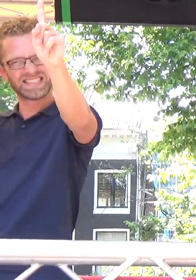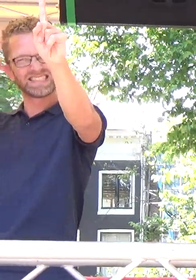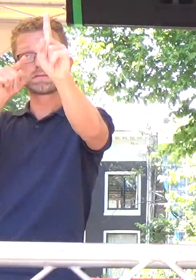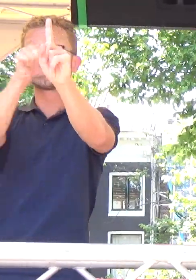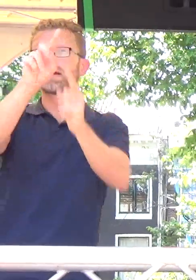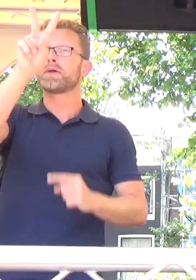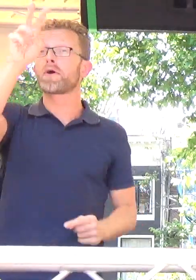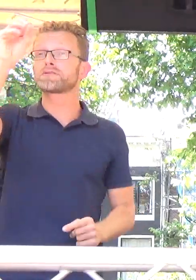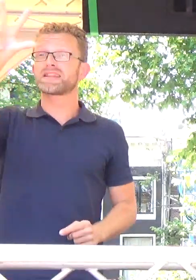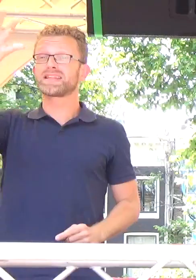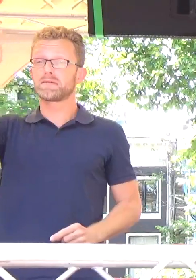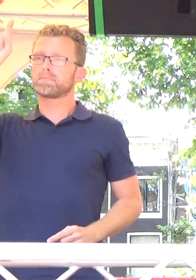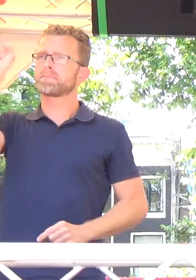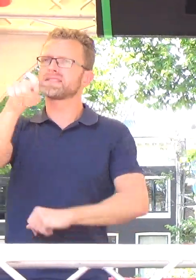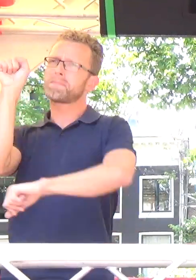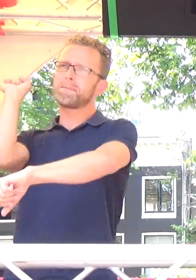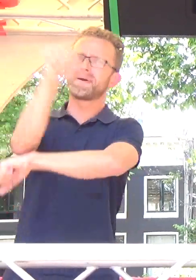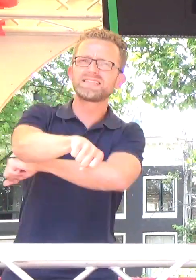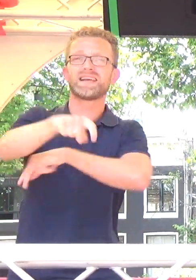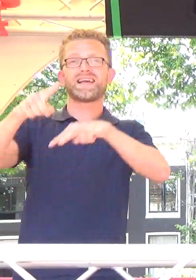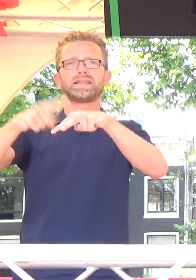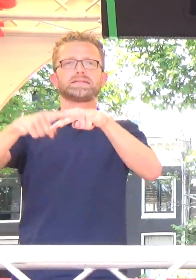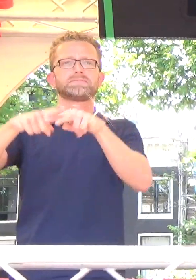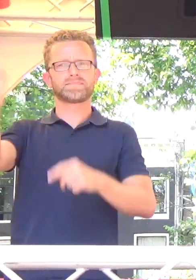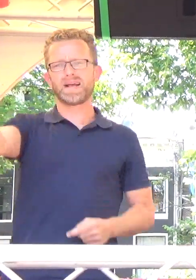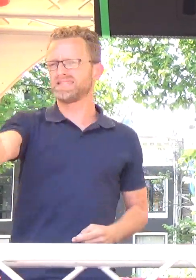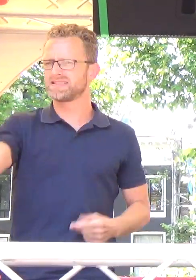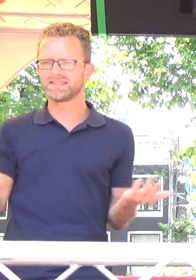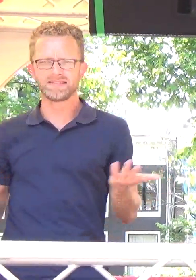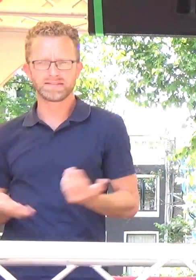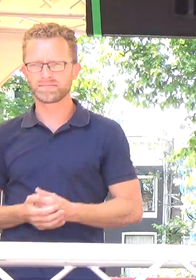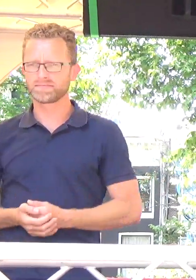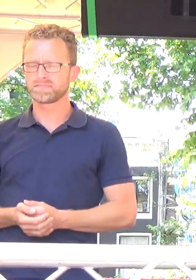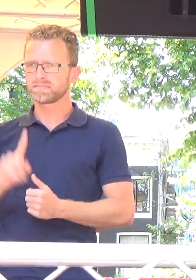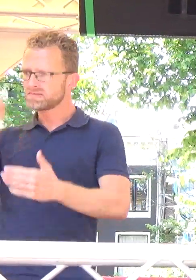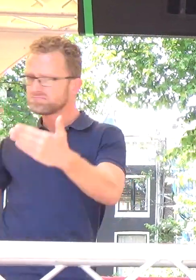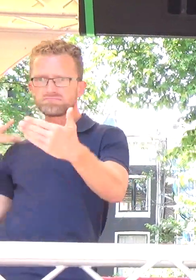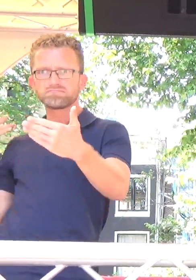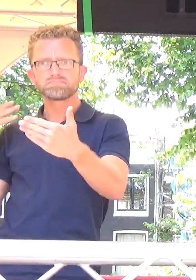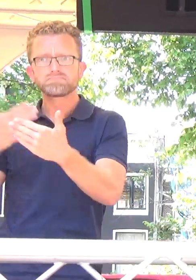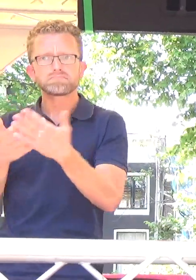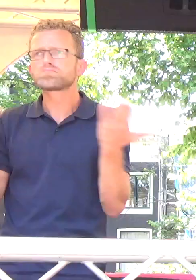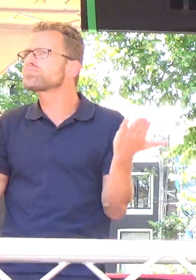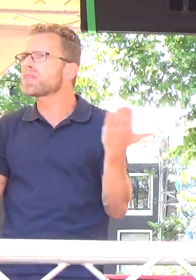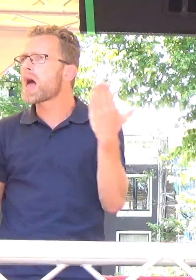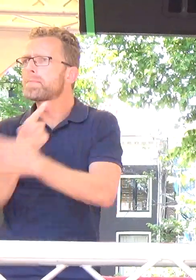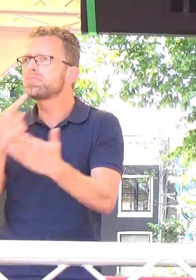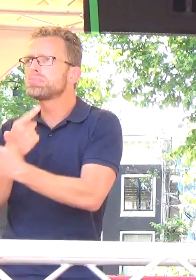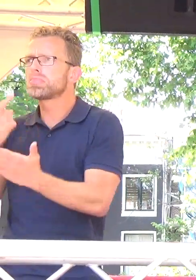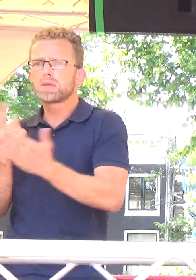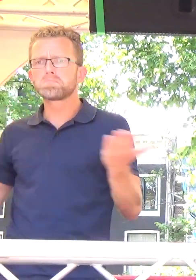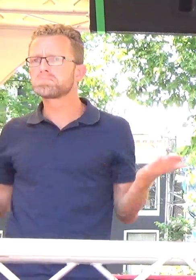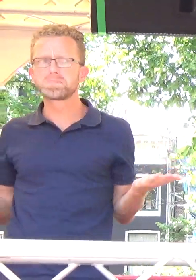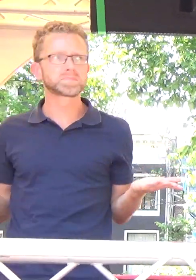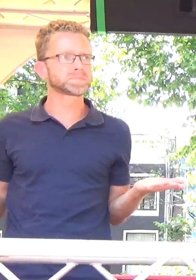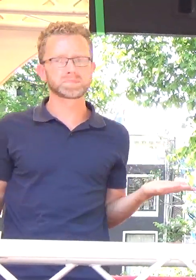happening? Well, after 30 years, if you look at the globe, you see that we're still lacking